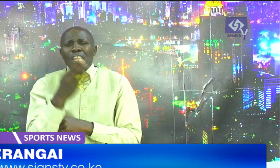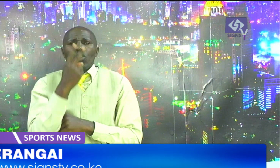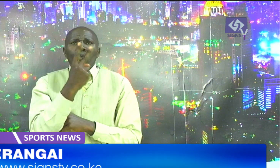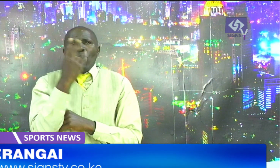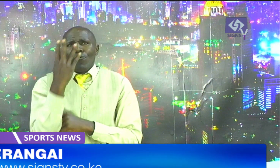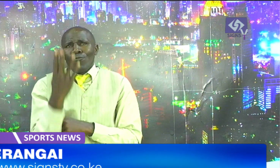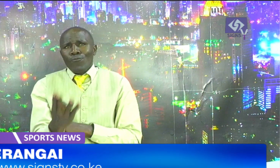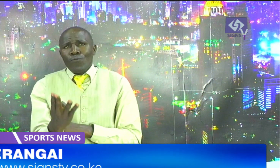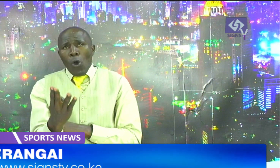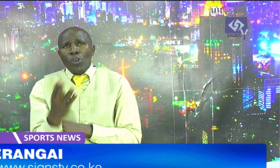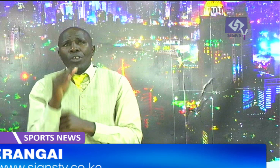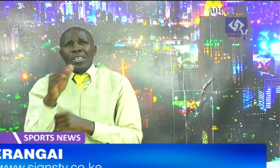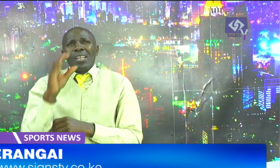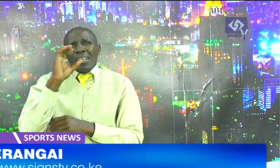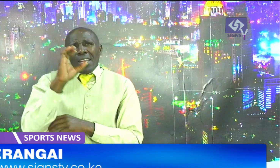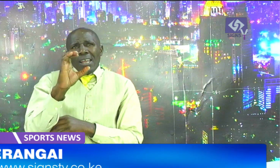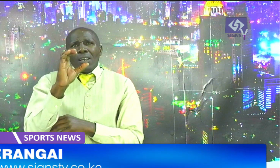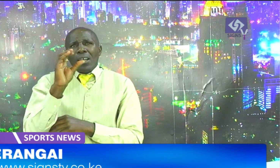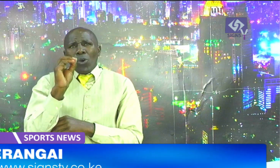On to other news item.